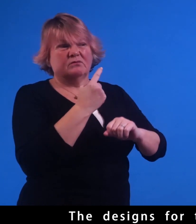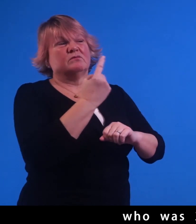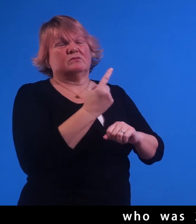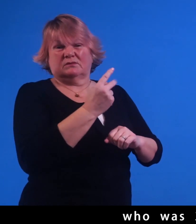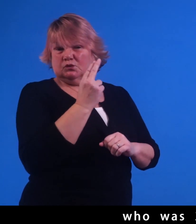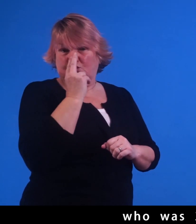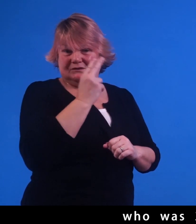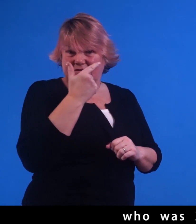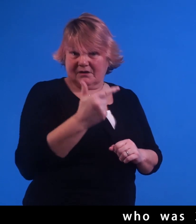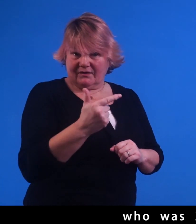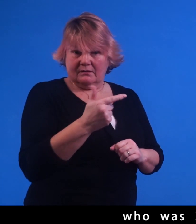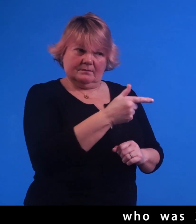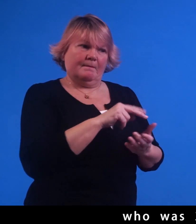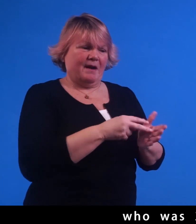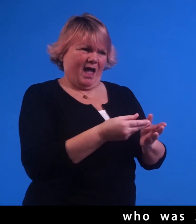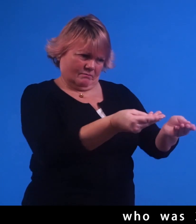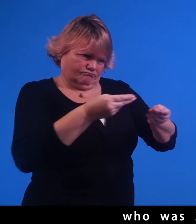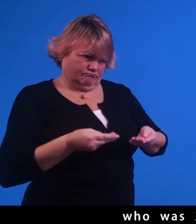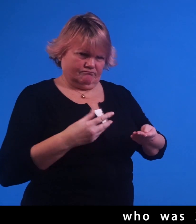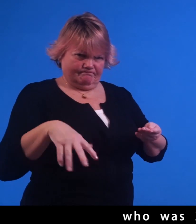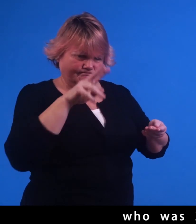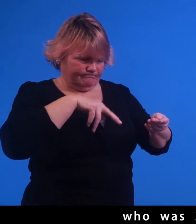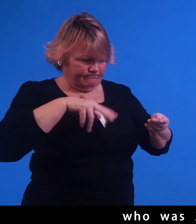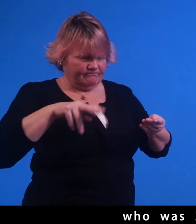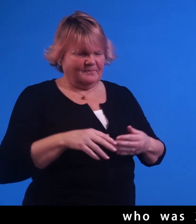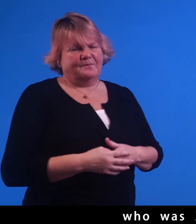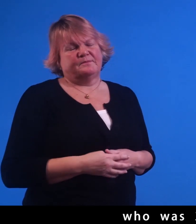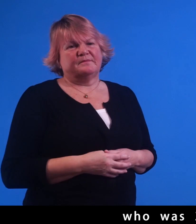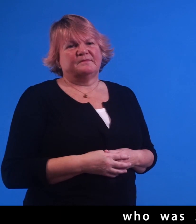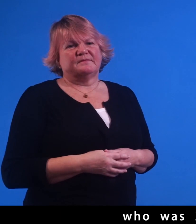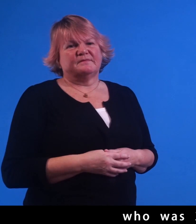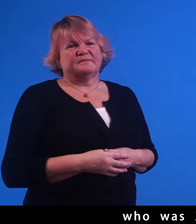who was 27 years old when he put forward his plans.